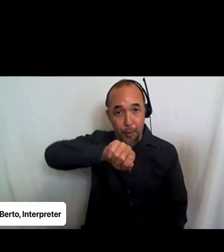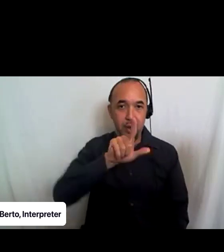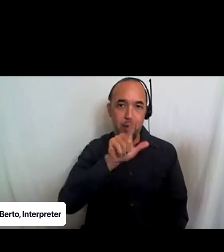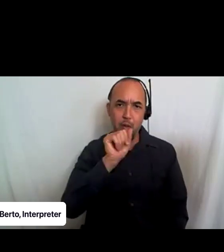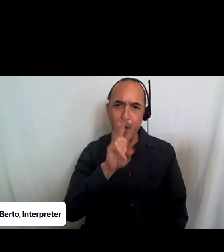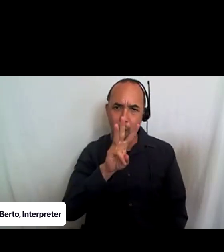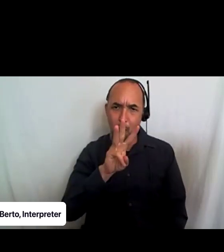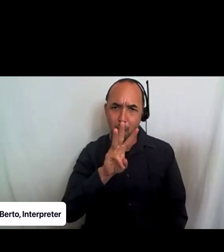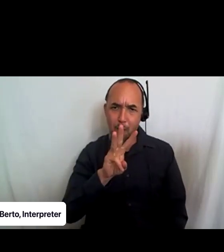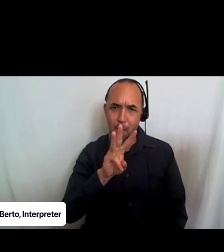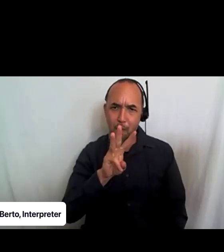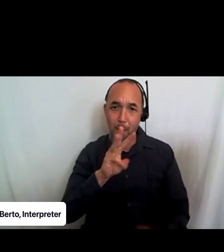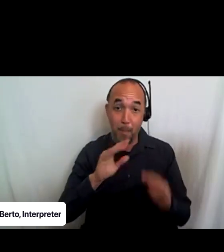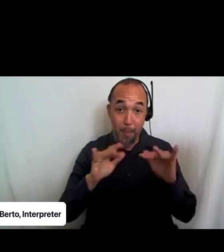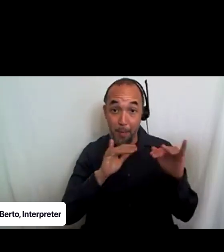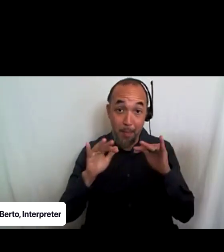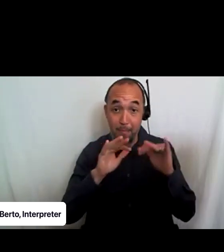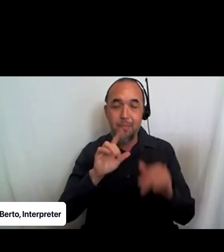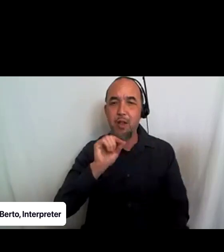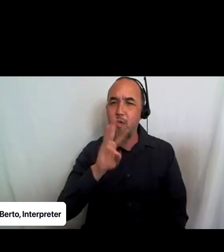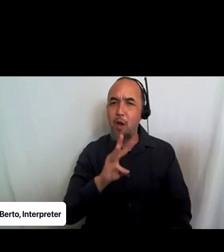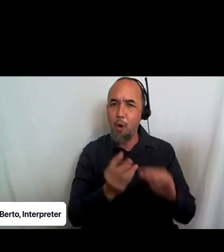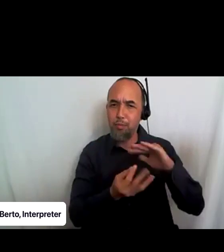it's bubbling. Okay.